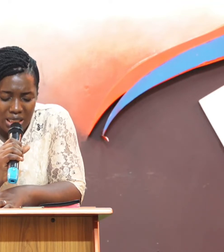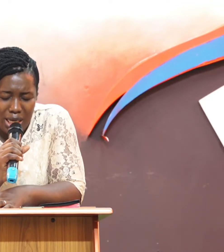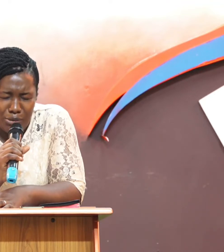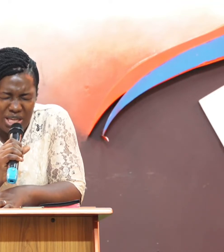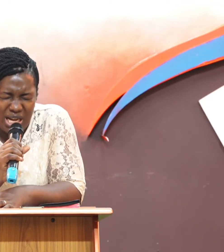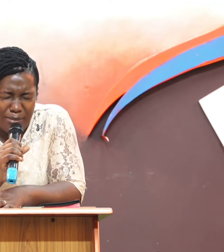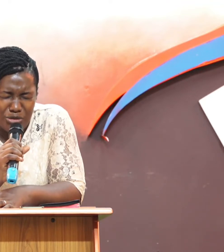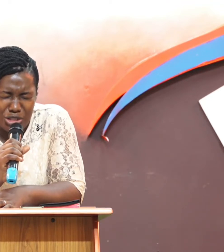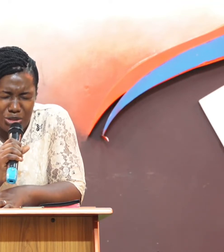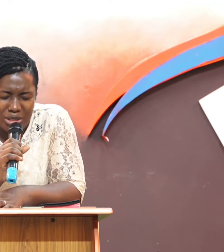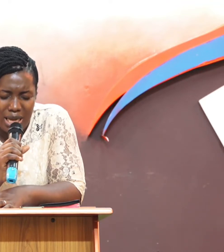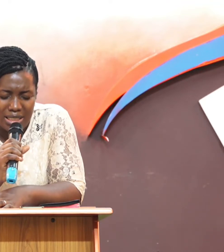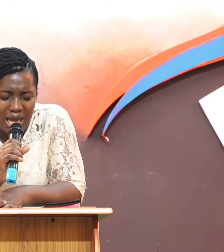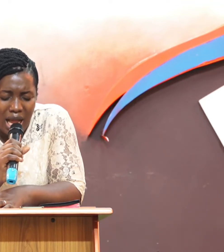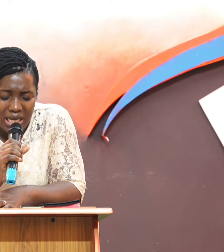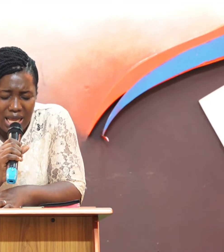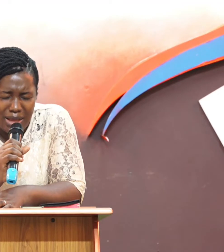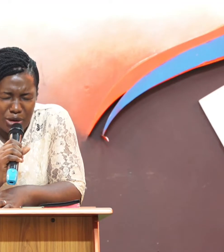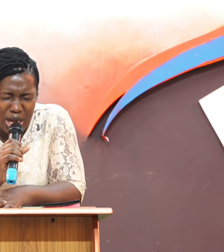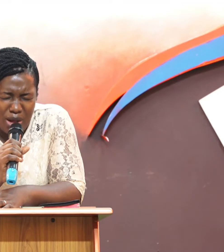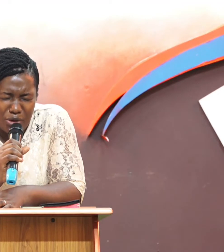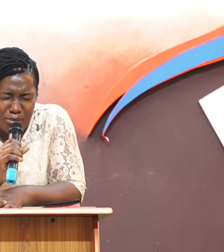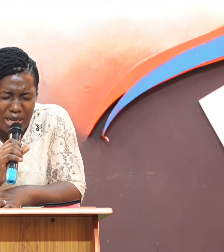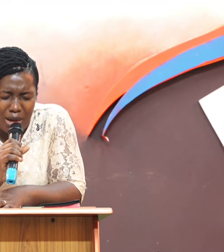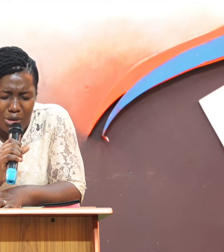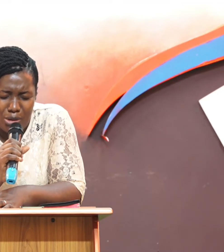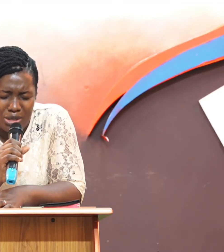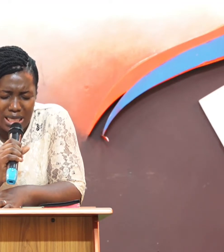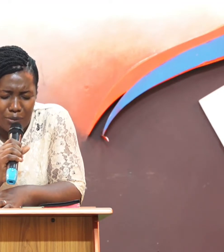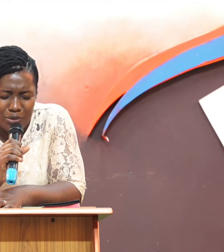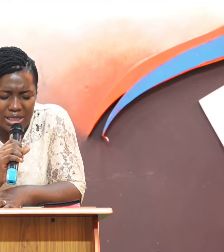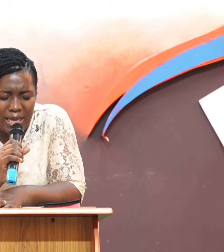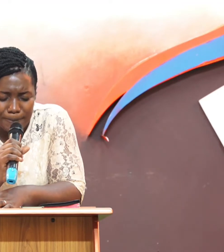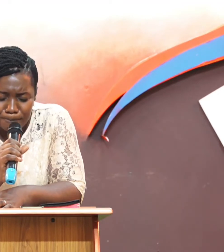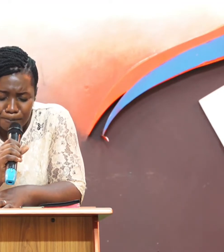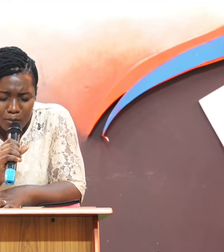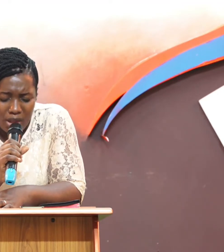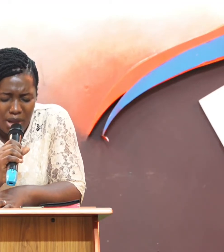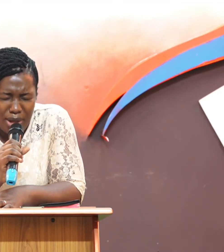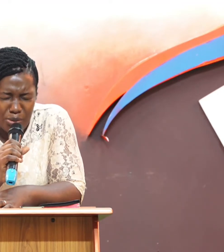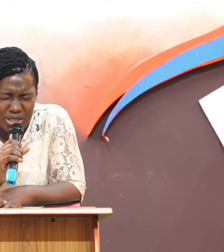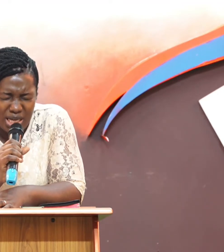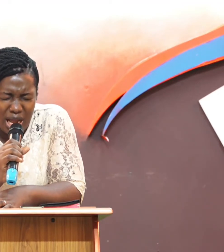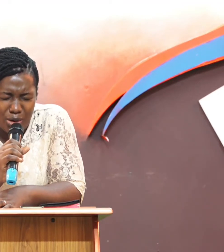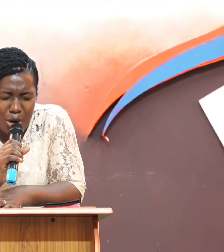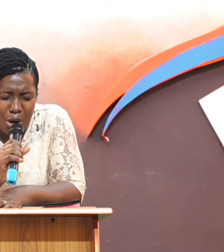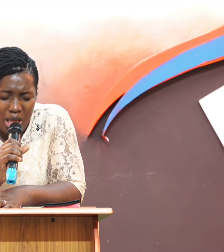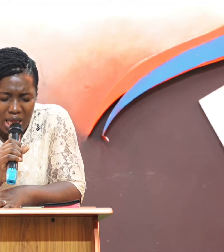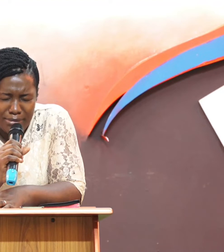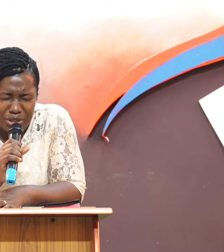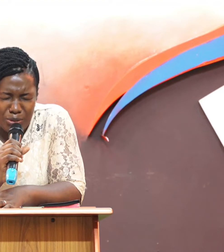mungi ne guyiika mungi nnyo taata naye byonna wabigumira ng'olowooza ku nze mwe